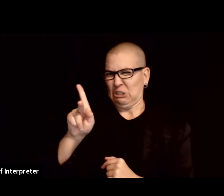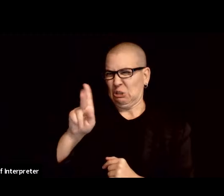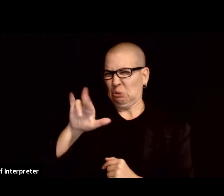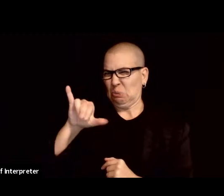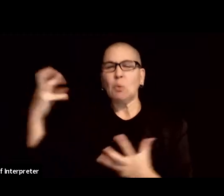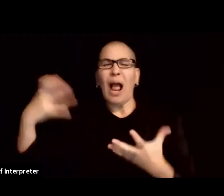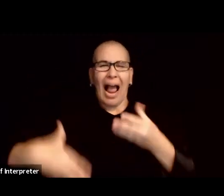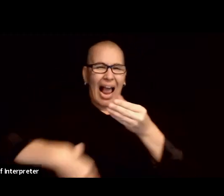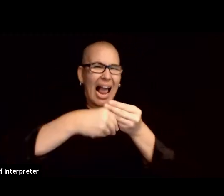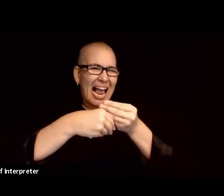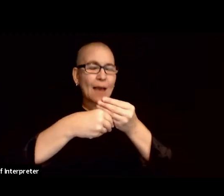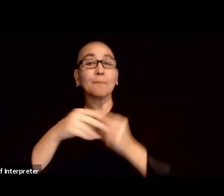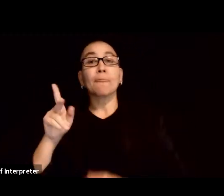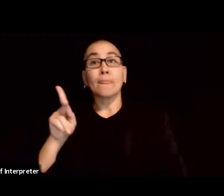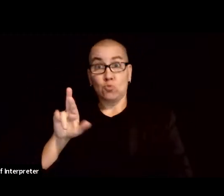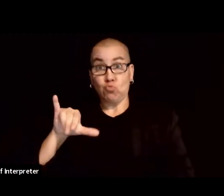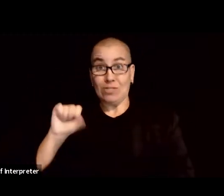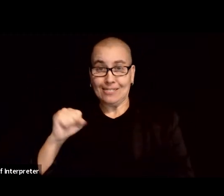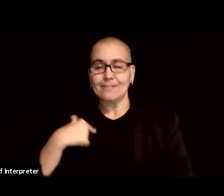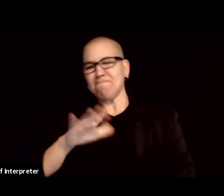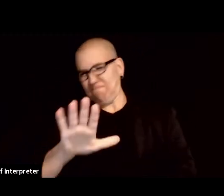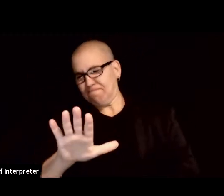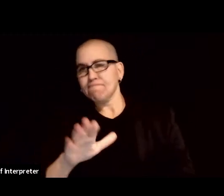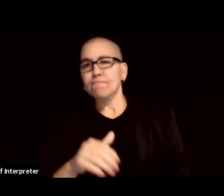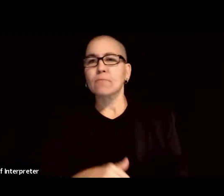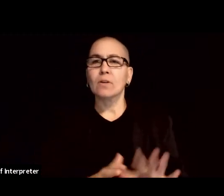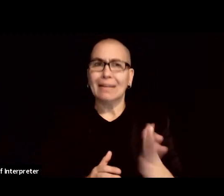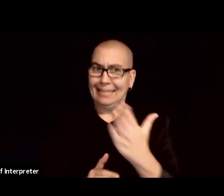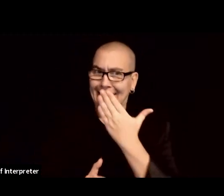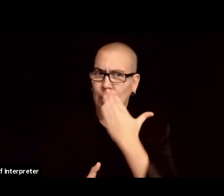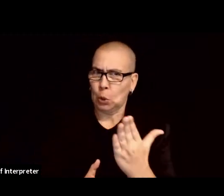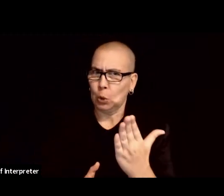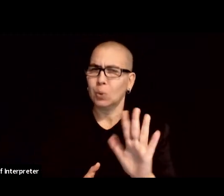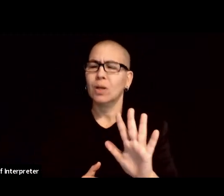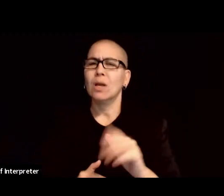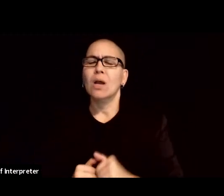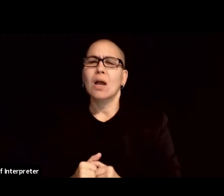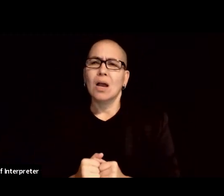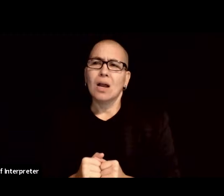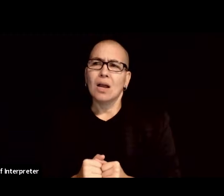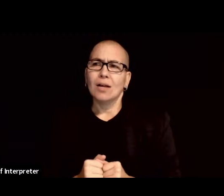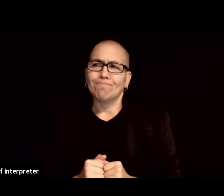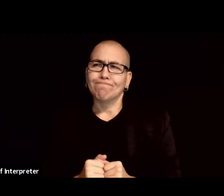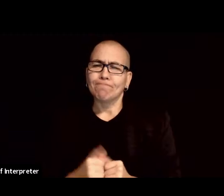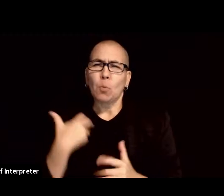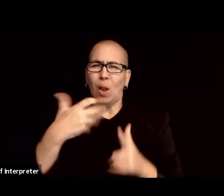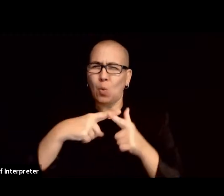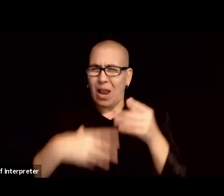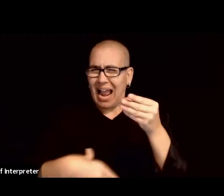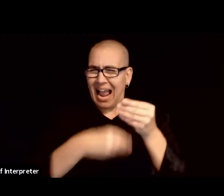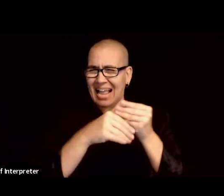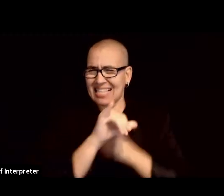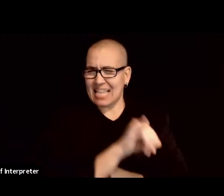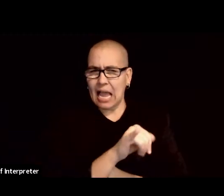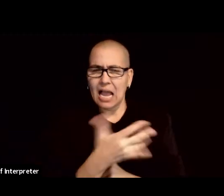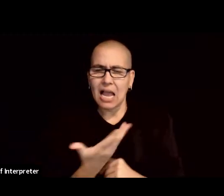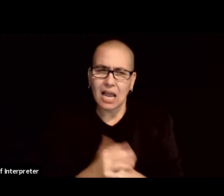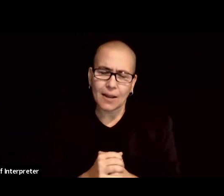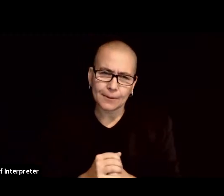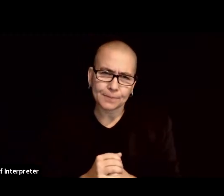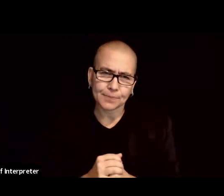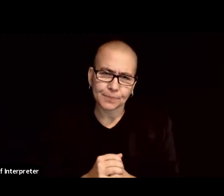Thanks, Commissioner. Well, Jeremy, a couple of things I'll comment on. One, in addition to everything that the Commissioner